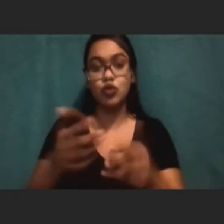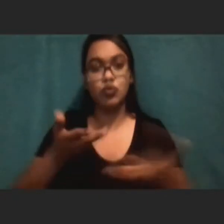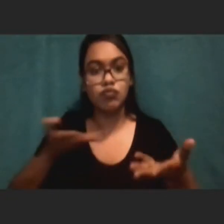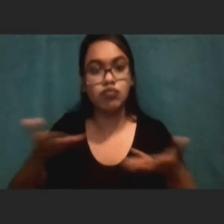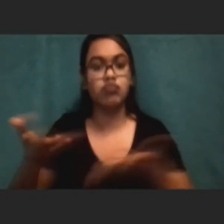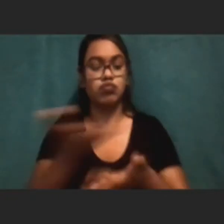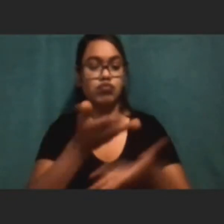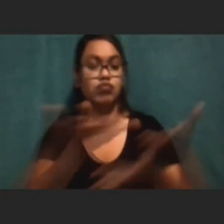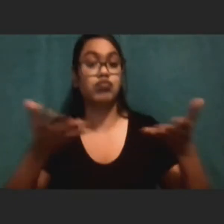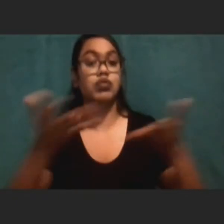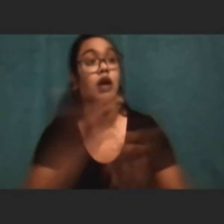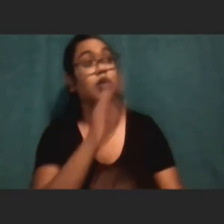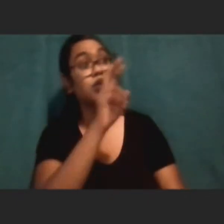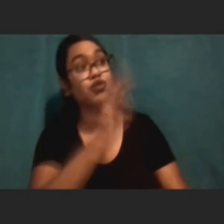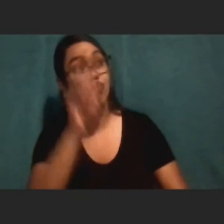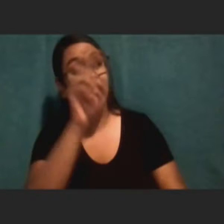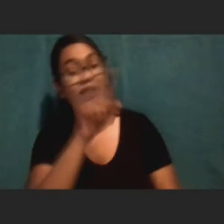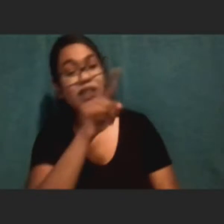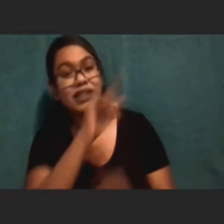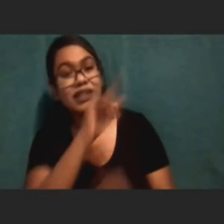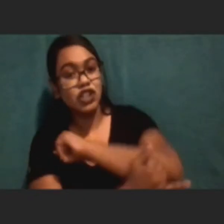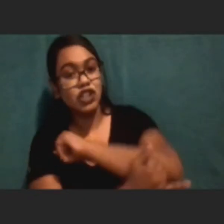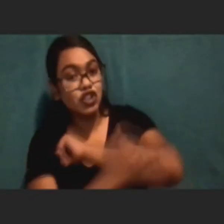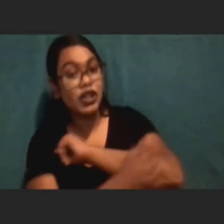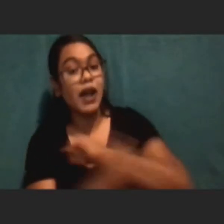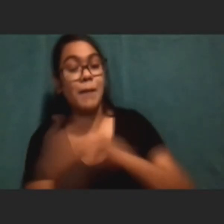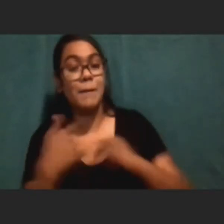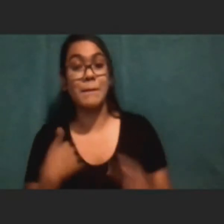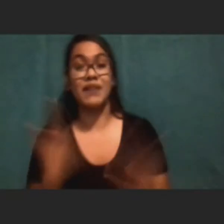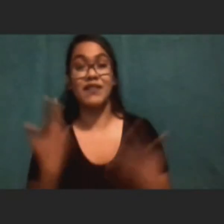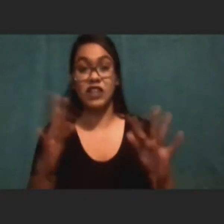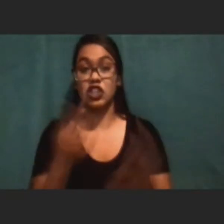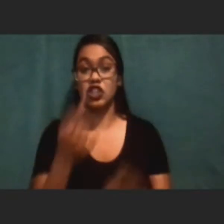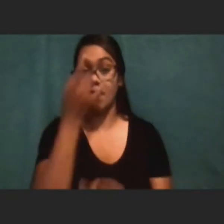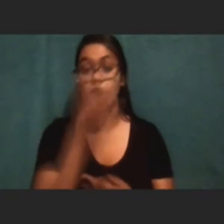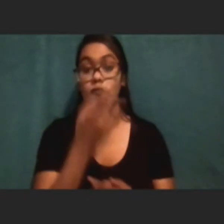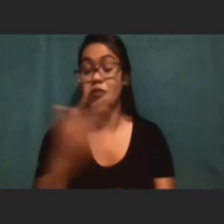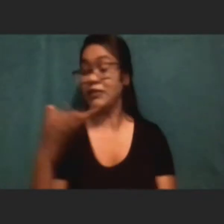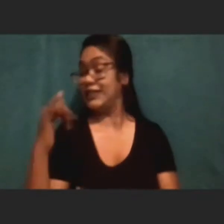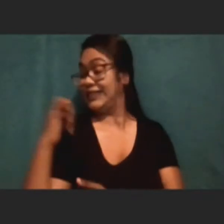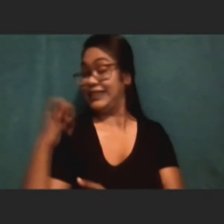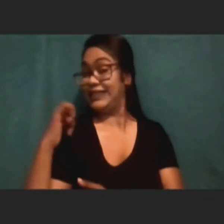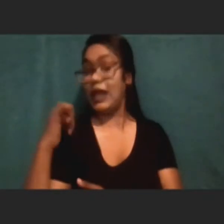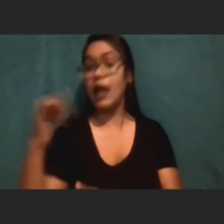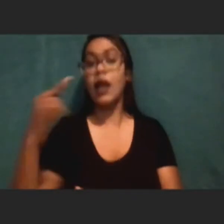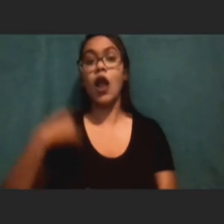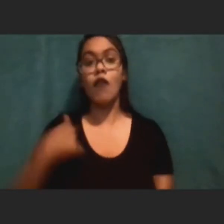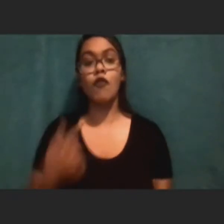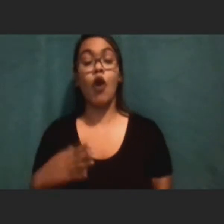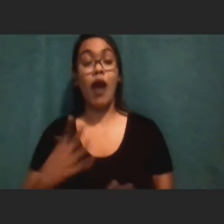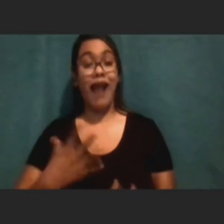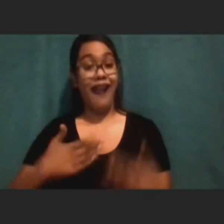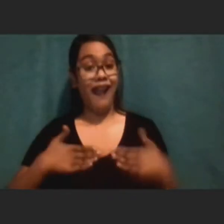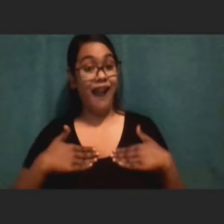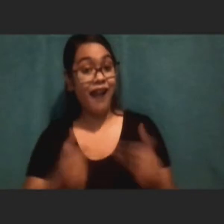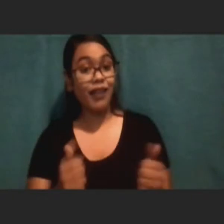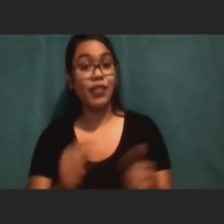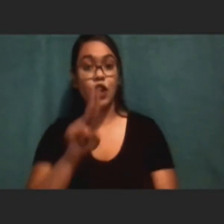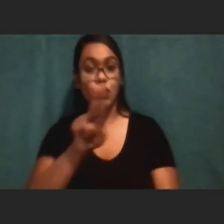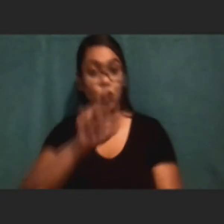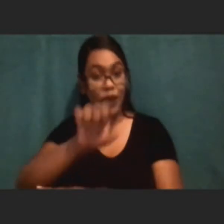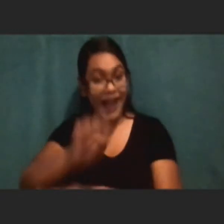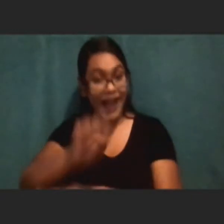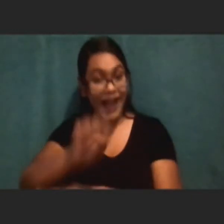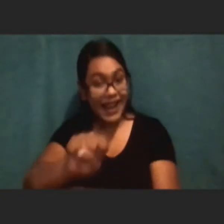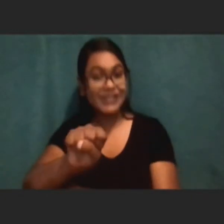I've mentioned, even yesterday, I had that engagement with the Secretary for Health of the US, and as Mr. Munyala